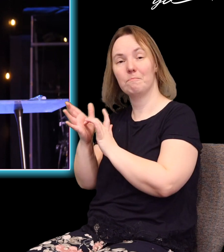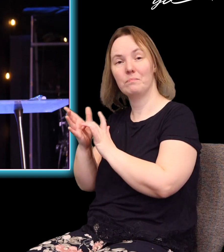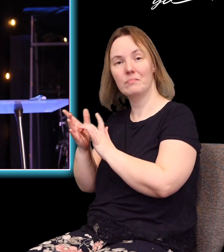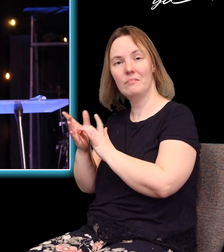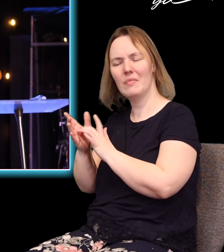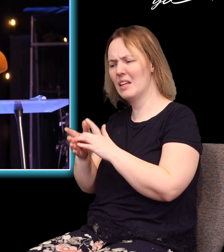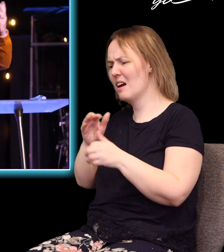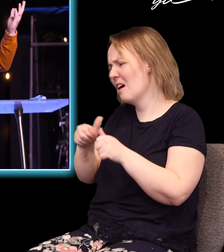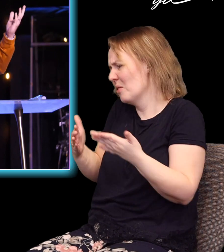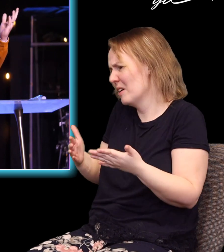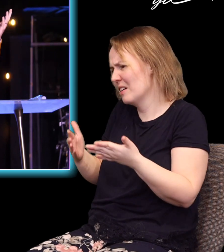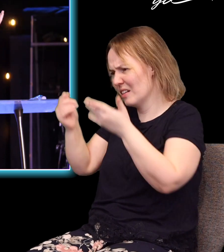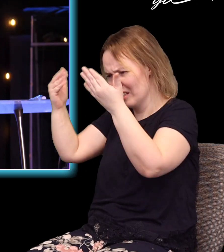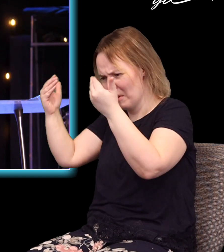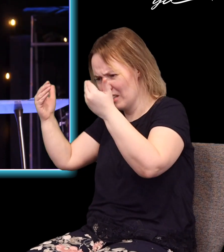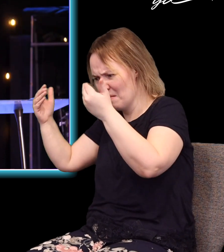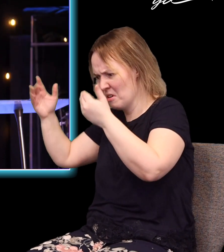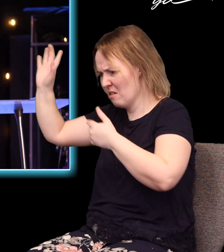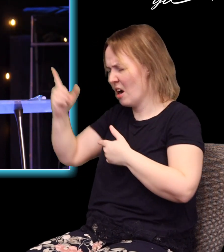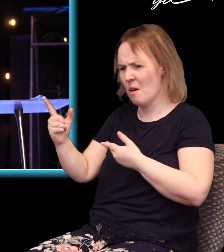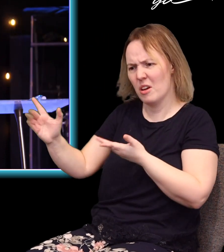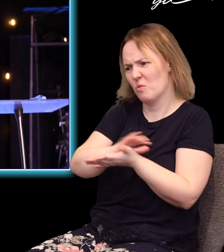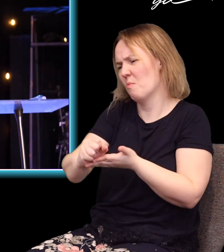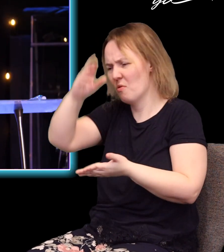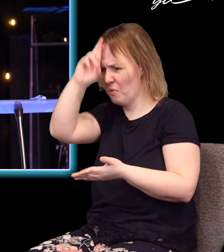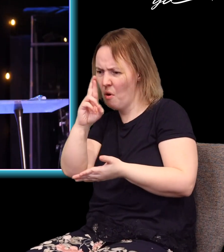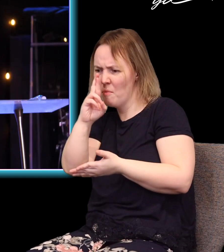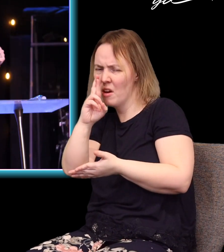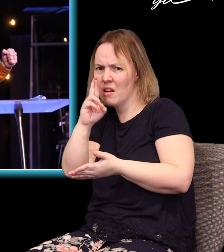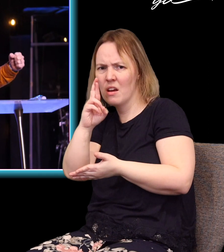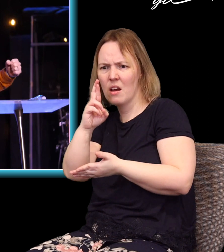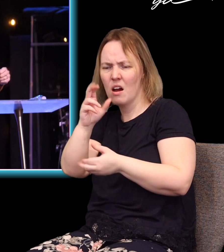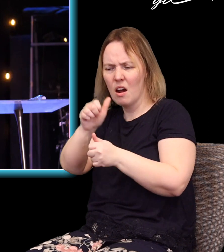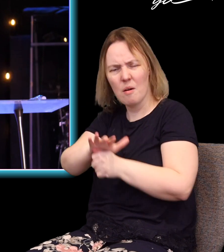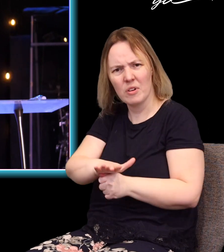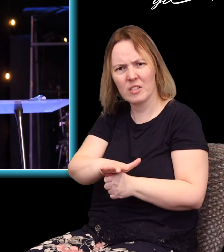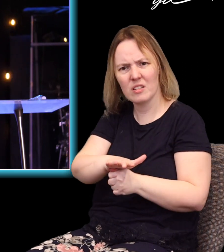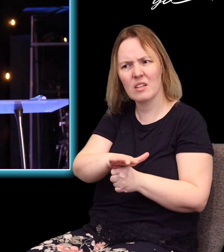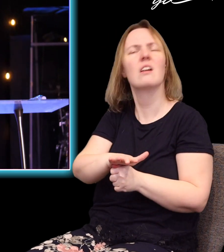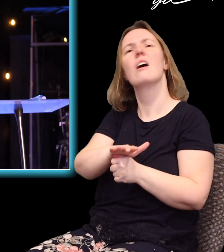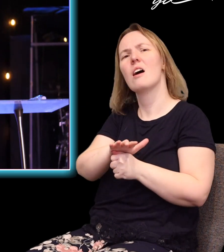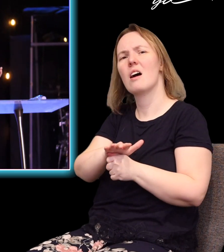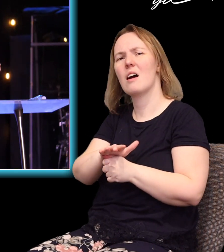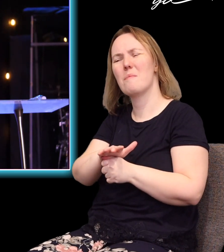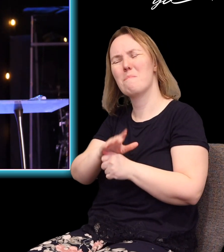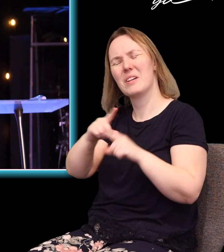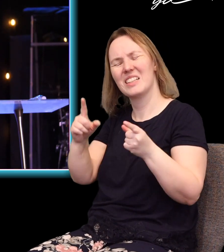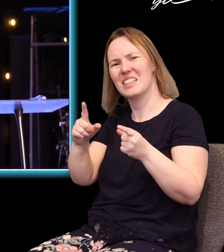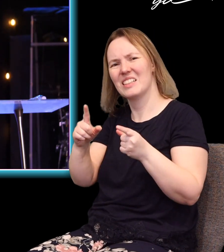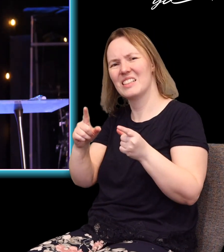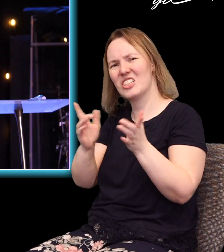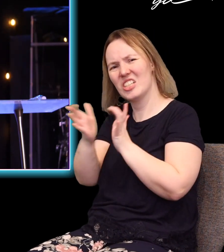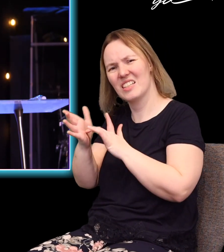expected him just to come and cast off the Roman oppressors and to set up his own kingdom and rule like kings in that day did? Instead, what Jesus does